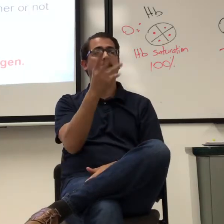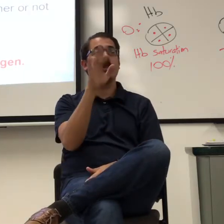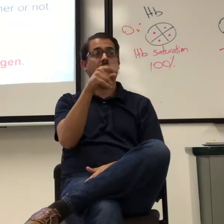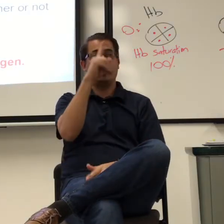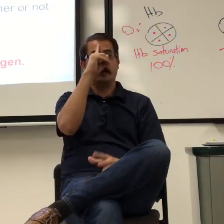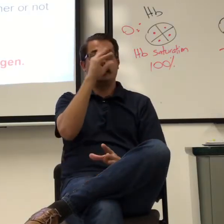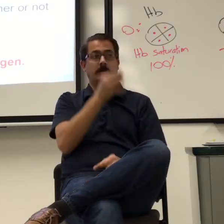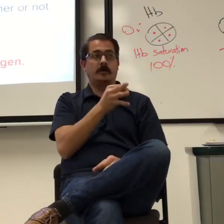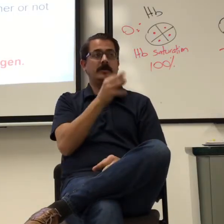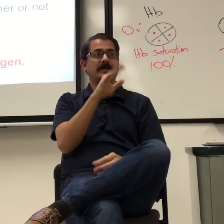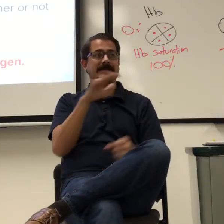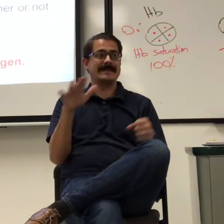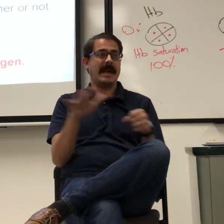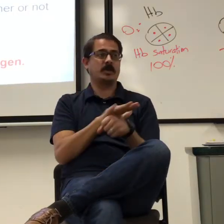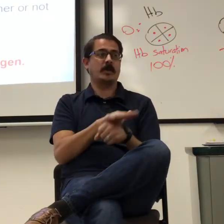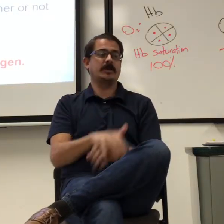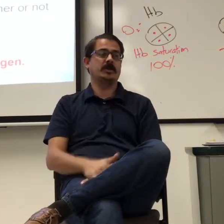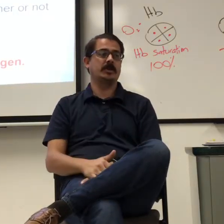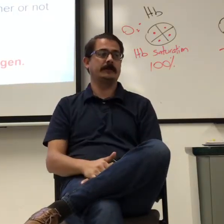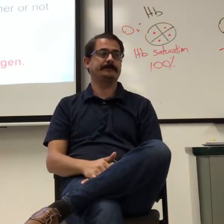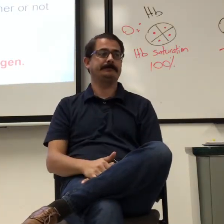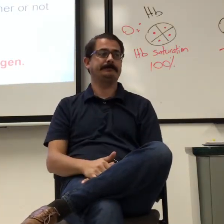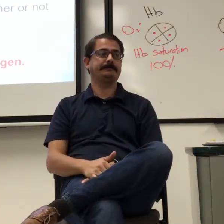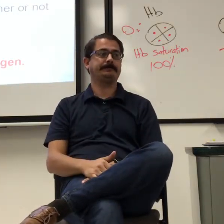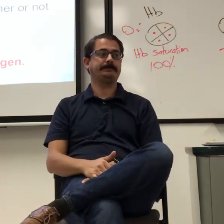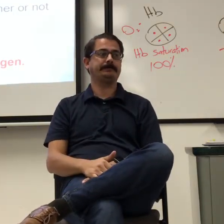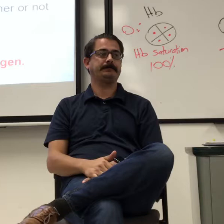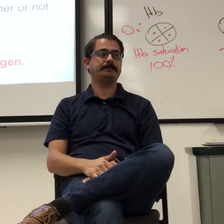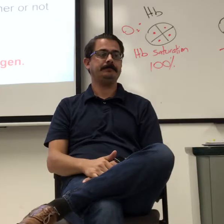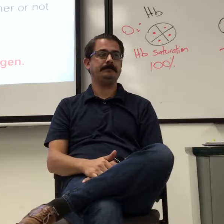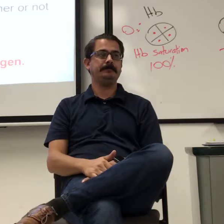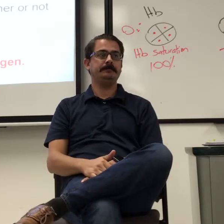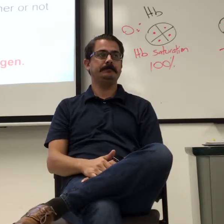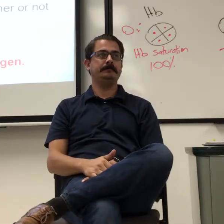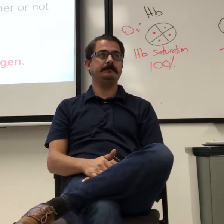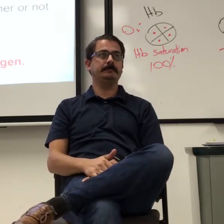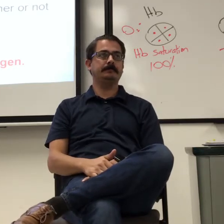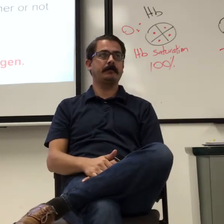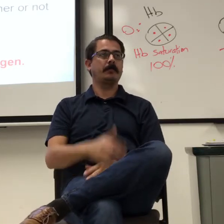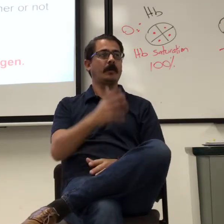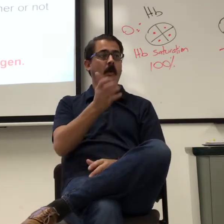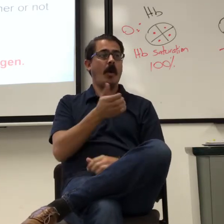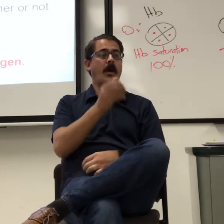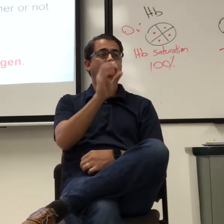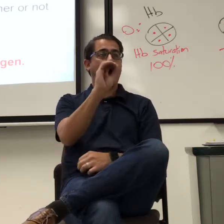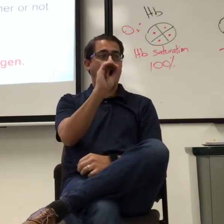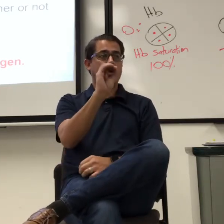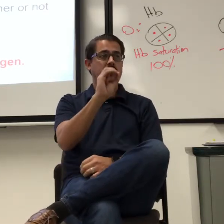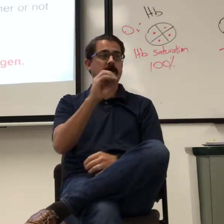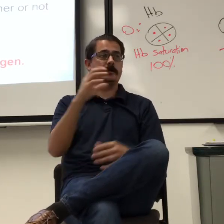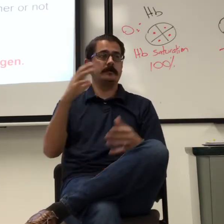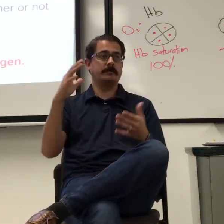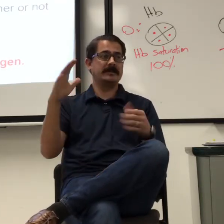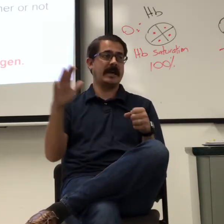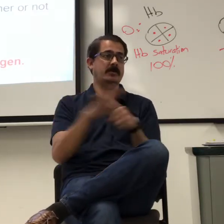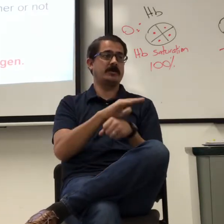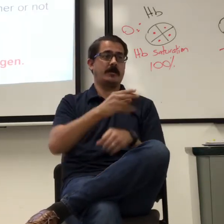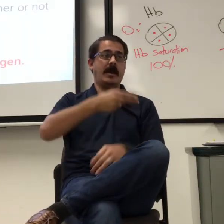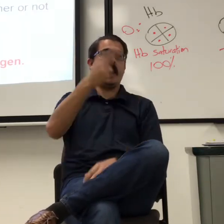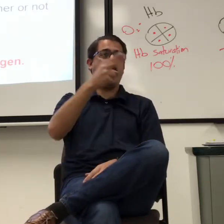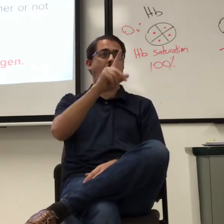determines the saturation. Okay, so we want the oxygen tension to be high,